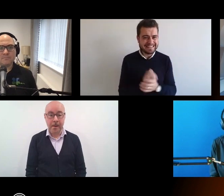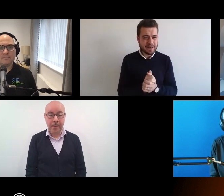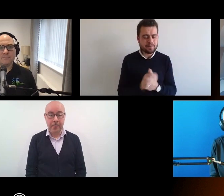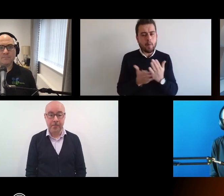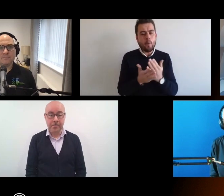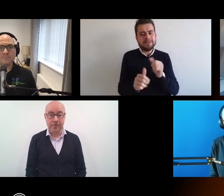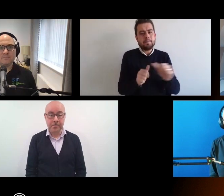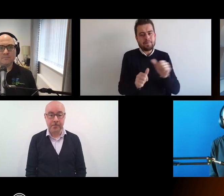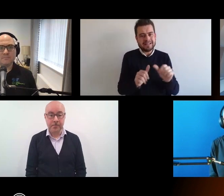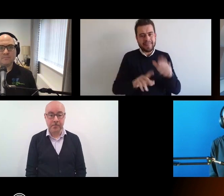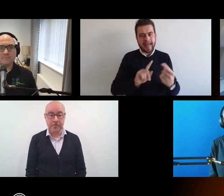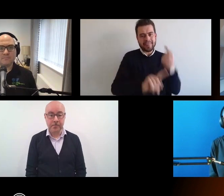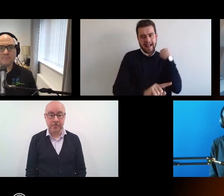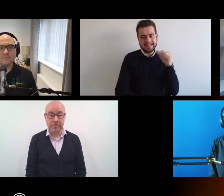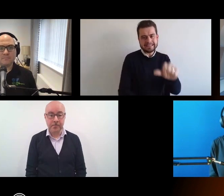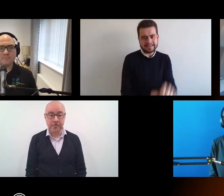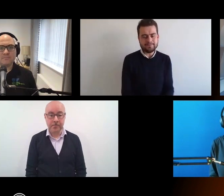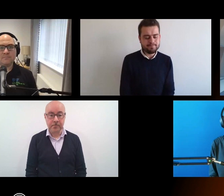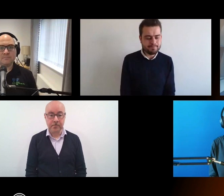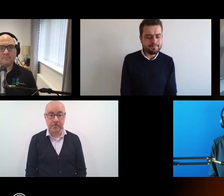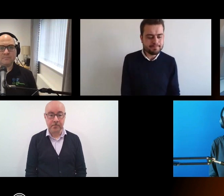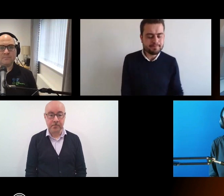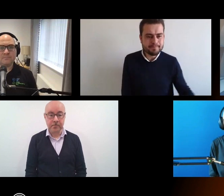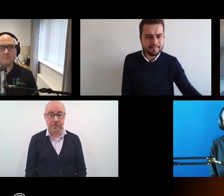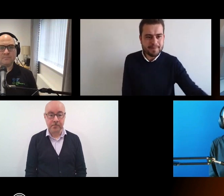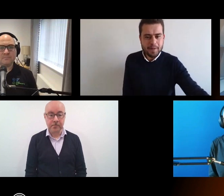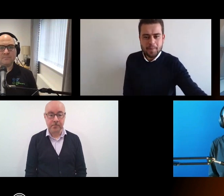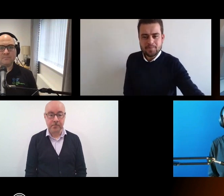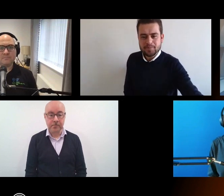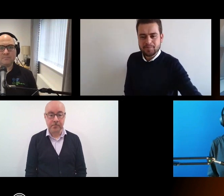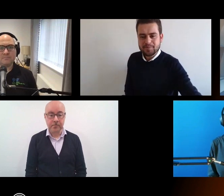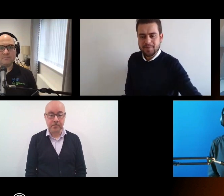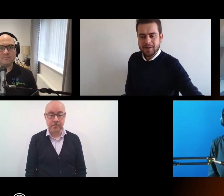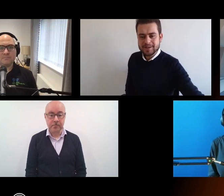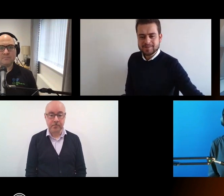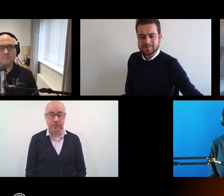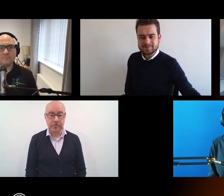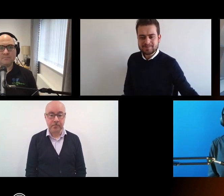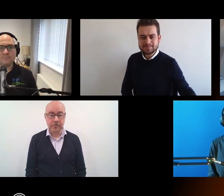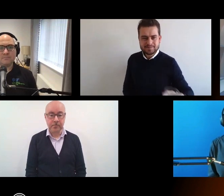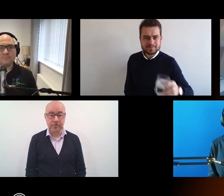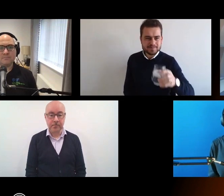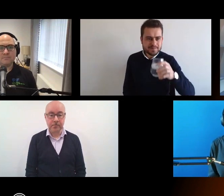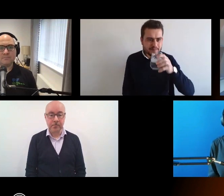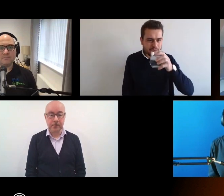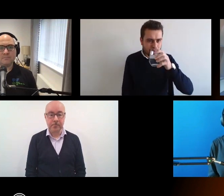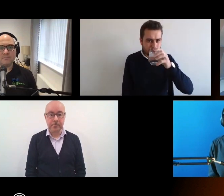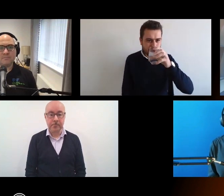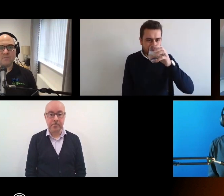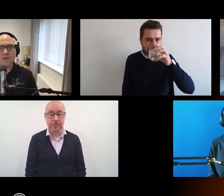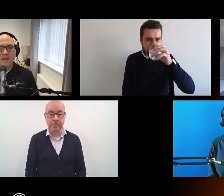100%. It's not even 50% yet. But it is better than it was, absolutely.